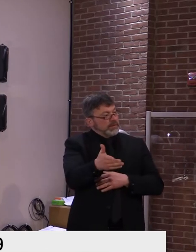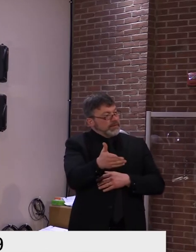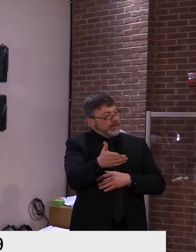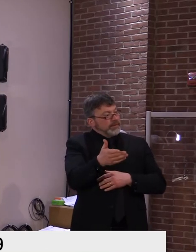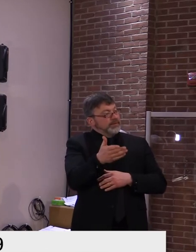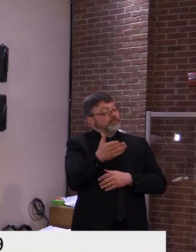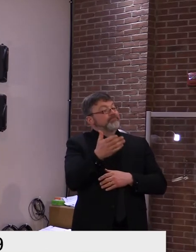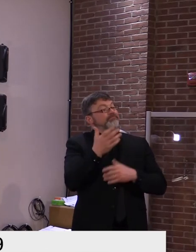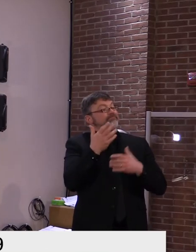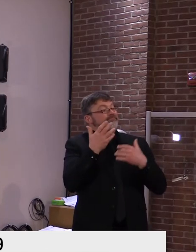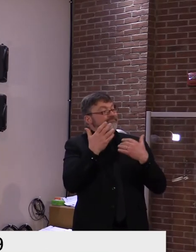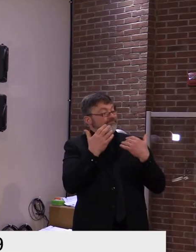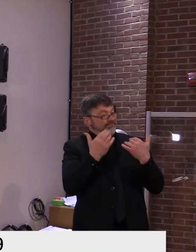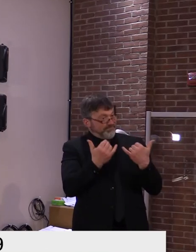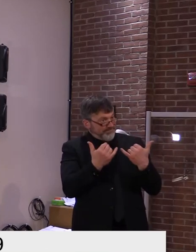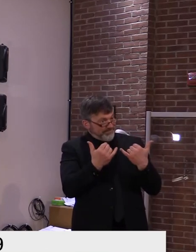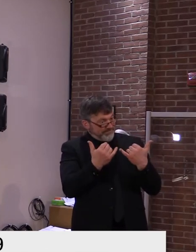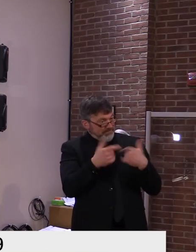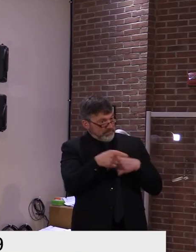Secretary French?